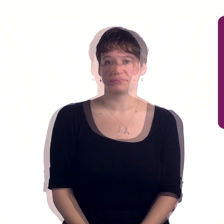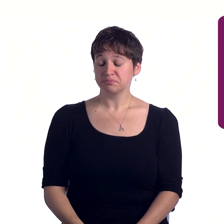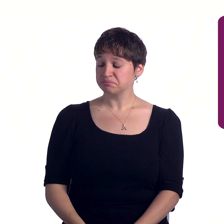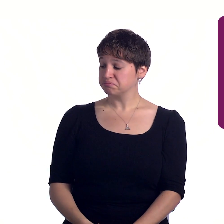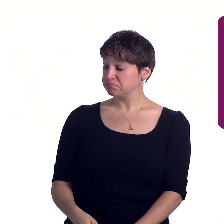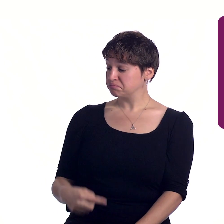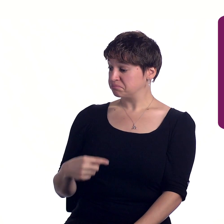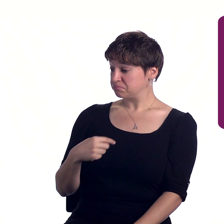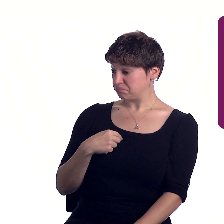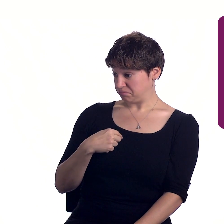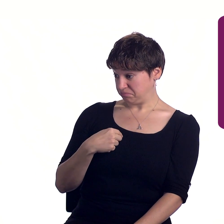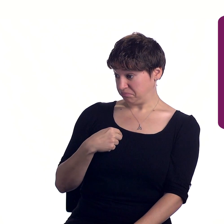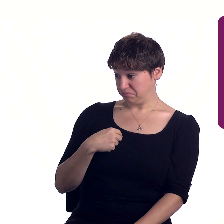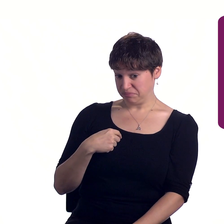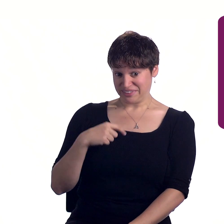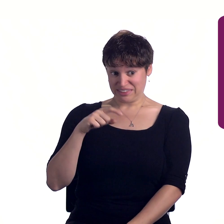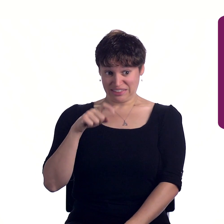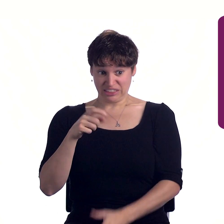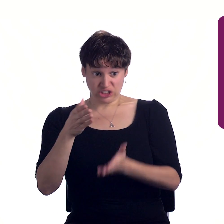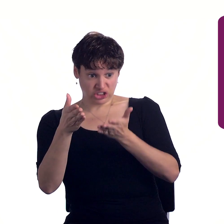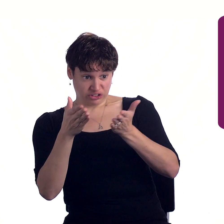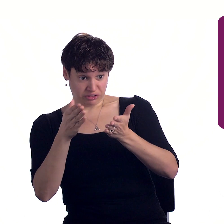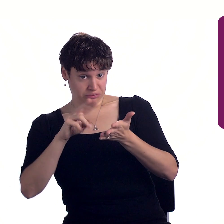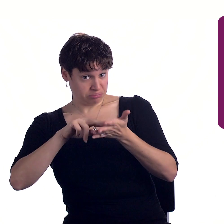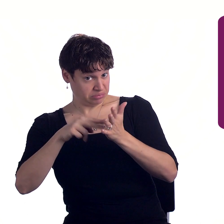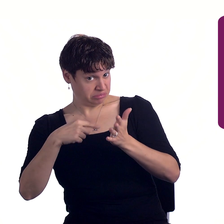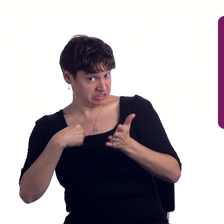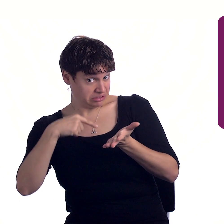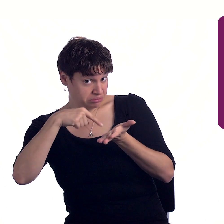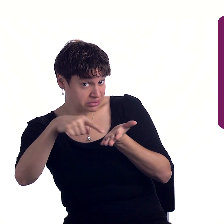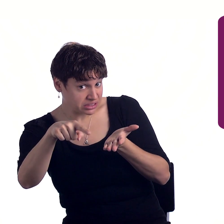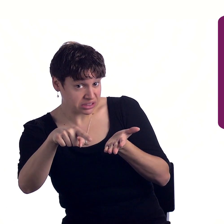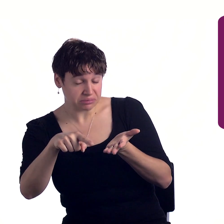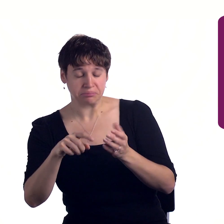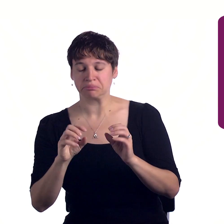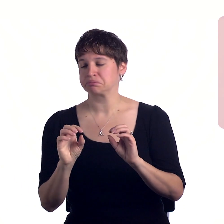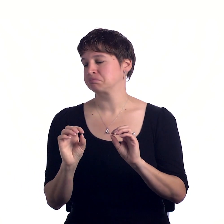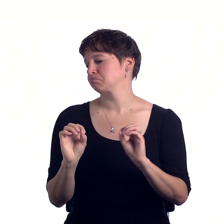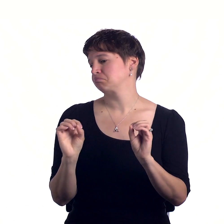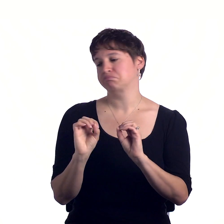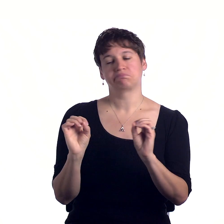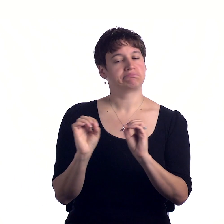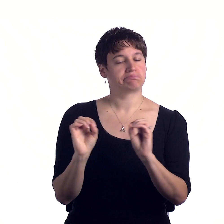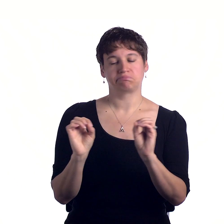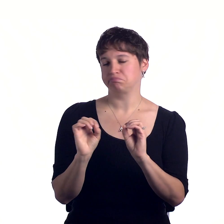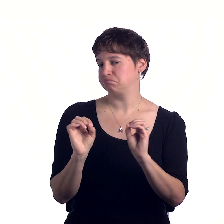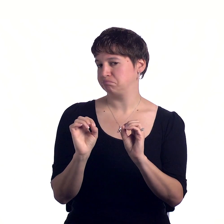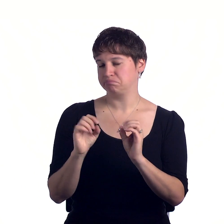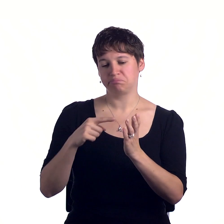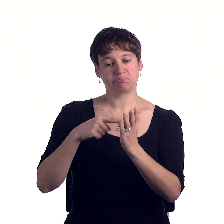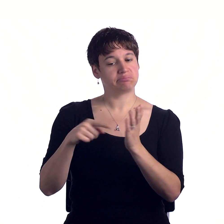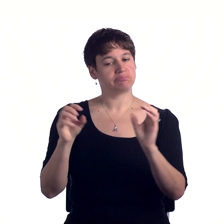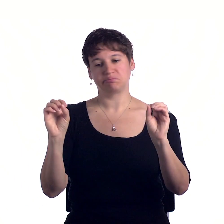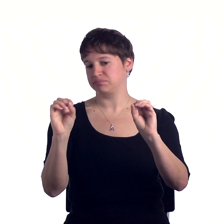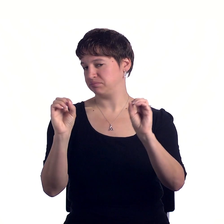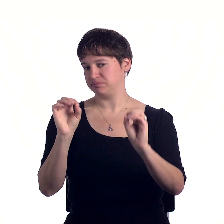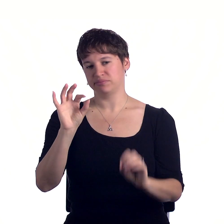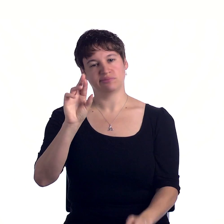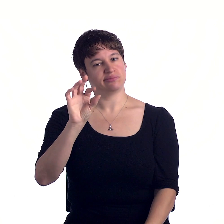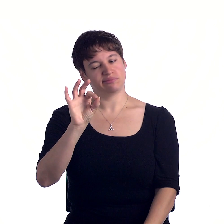Do patients and visitors pay for communication assistance? No. The facility or healthcare